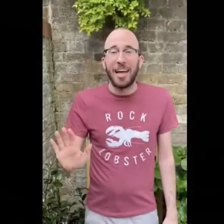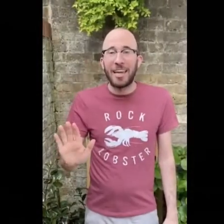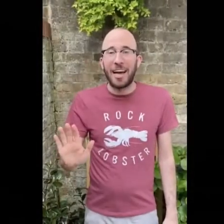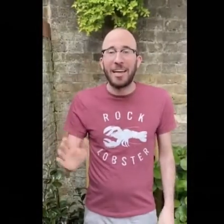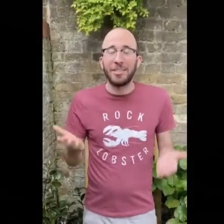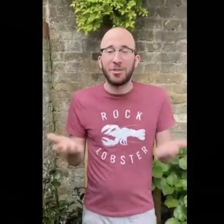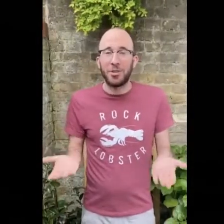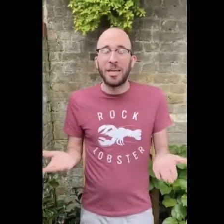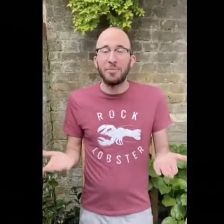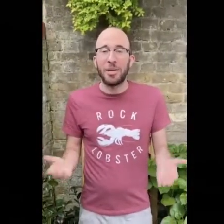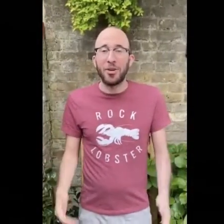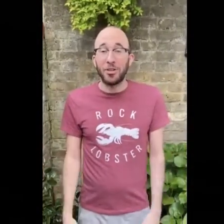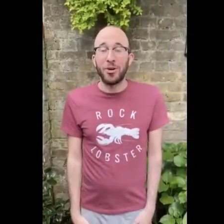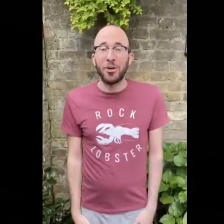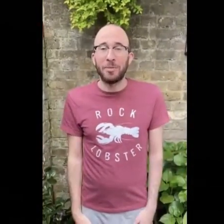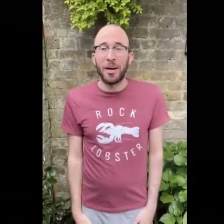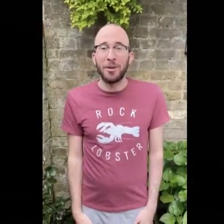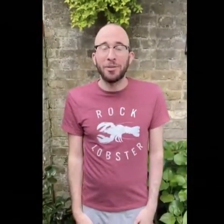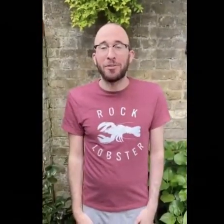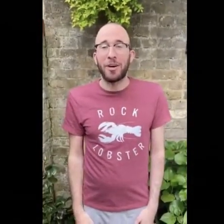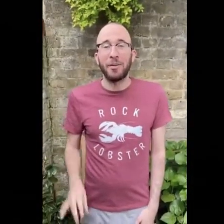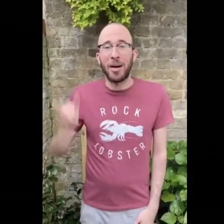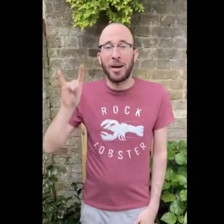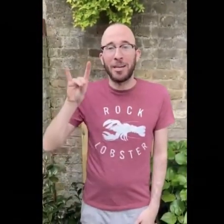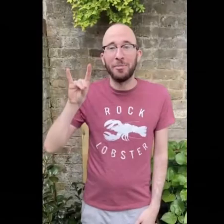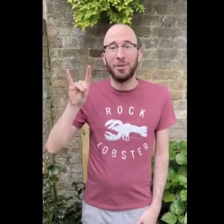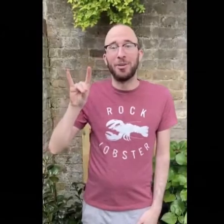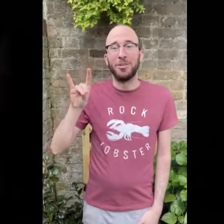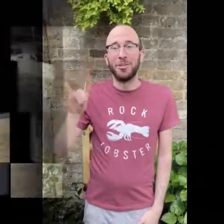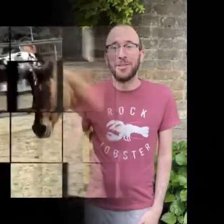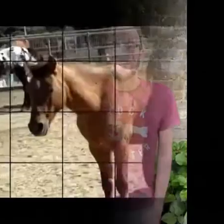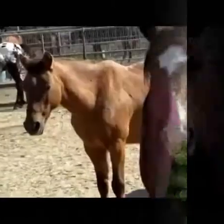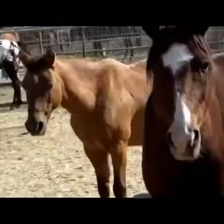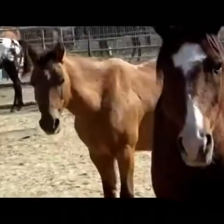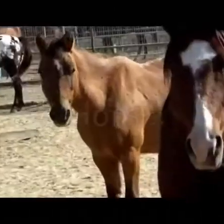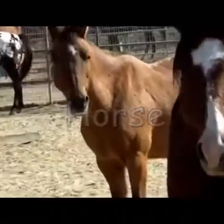Hey guys, today's video is all about farm animals.